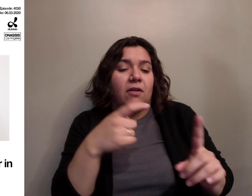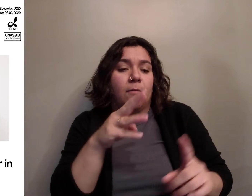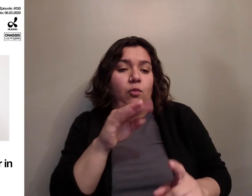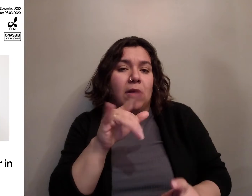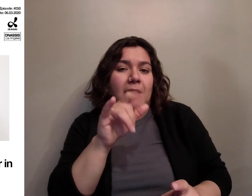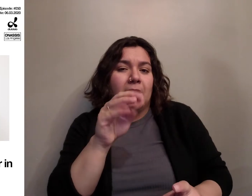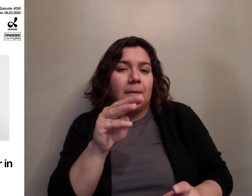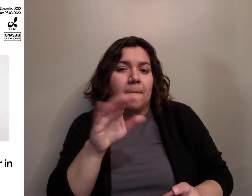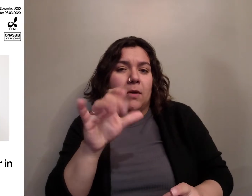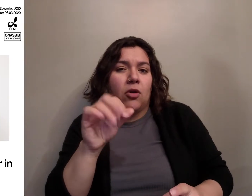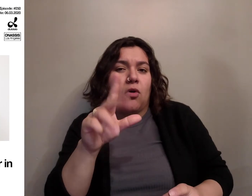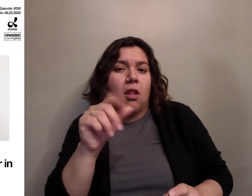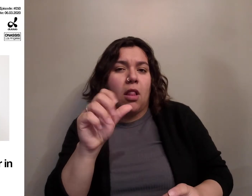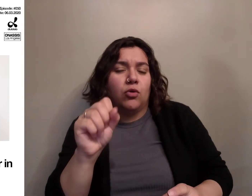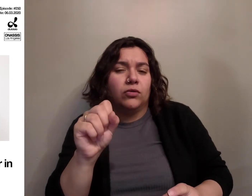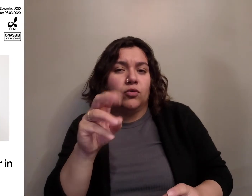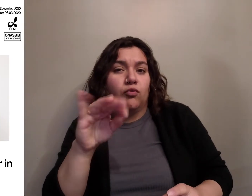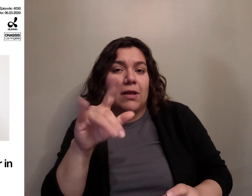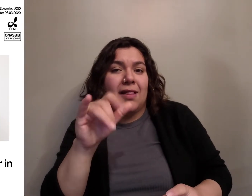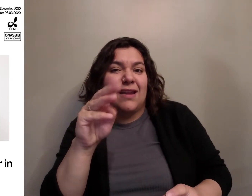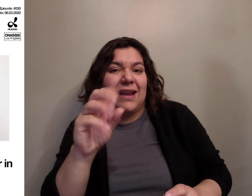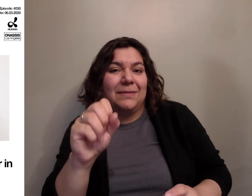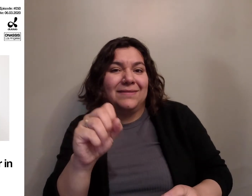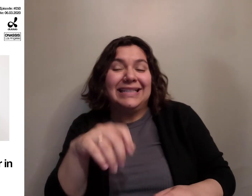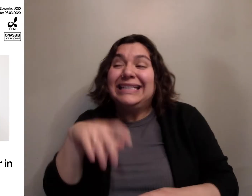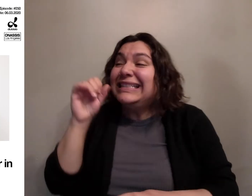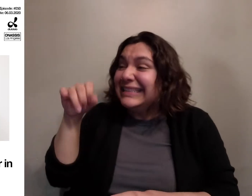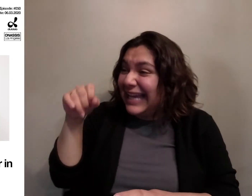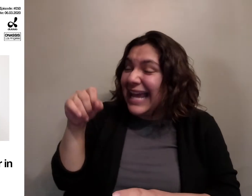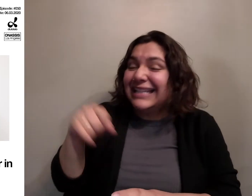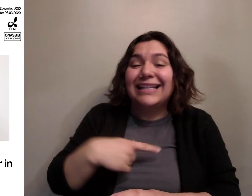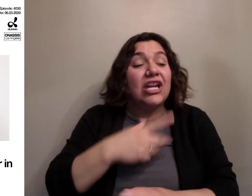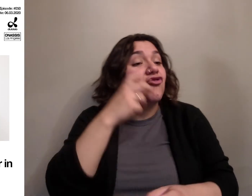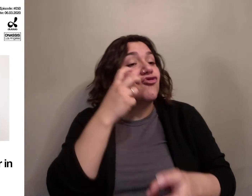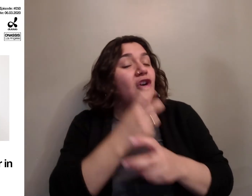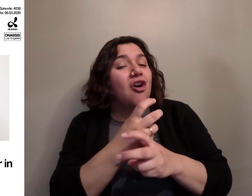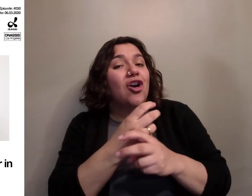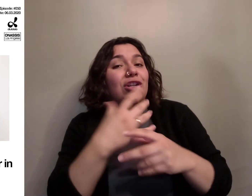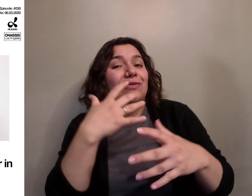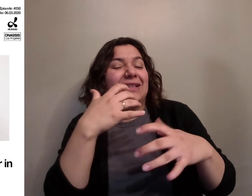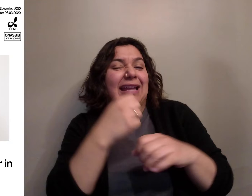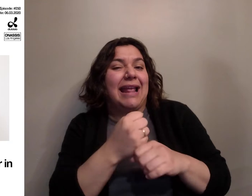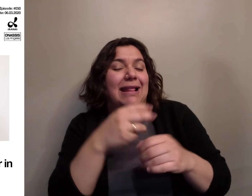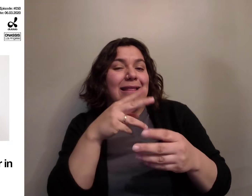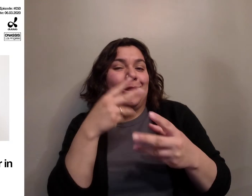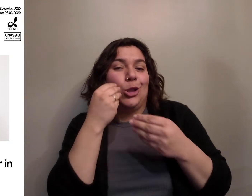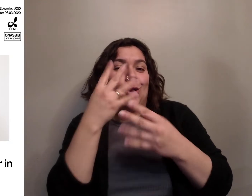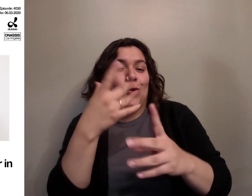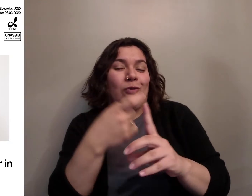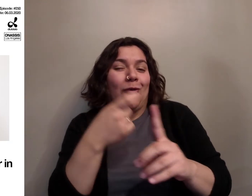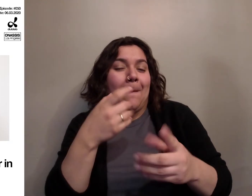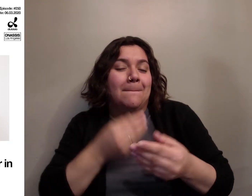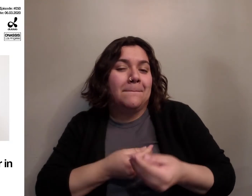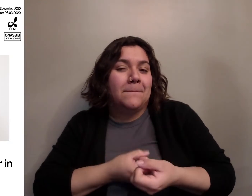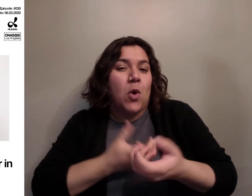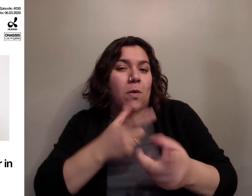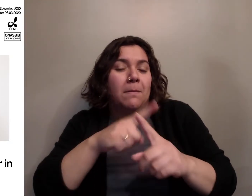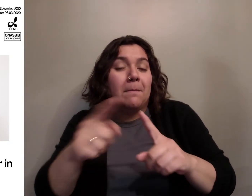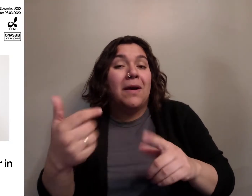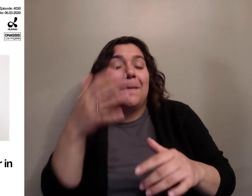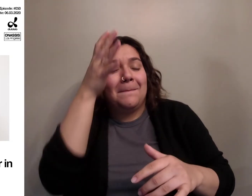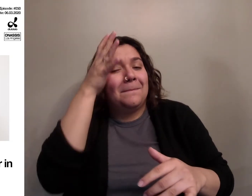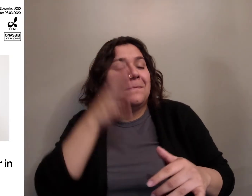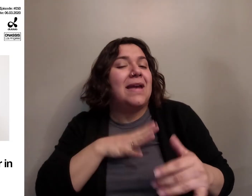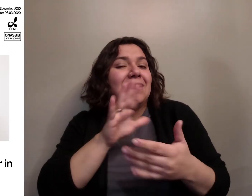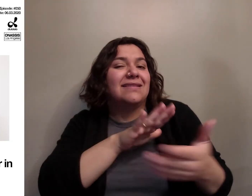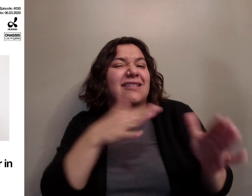I'm reminded of that line of William Carlos Williams, who said it is difficult. Yes, it is difficult to get the